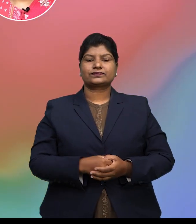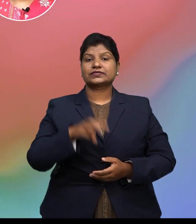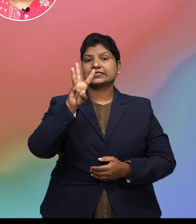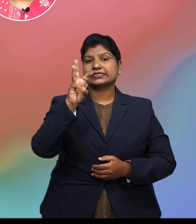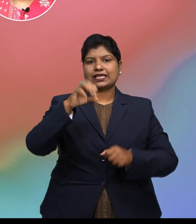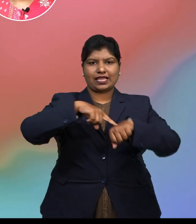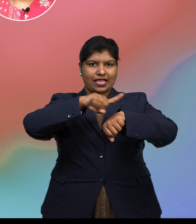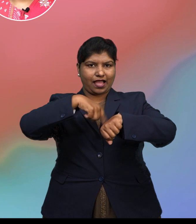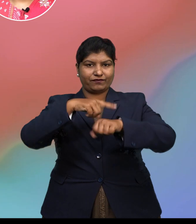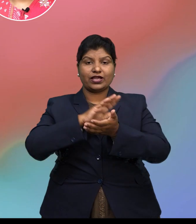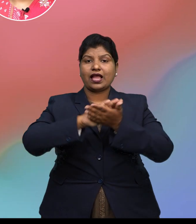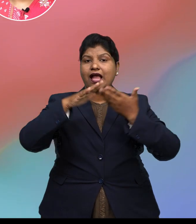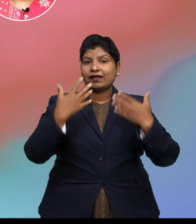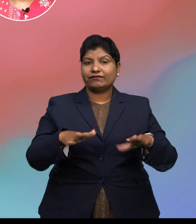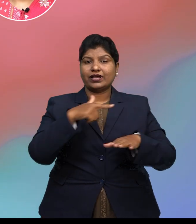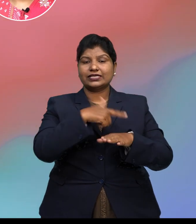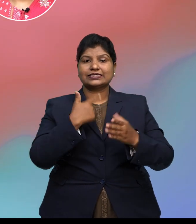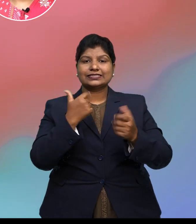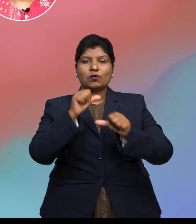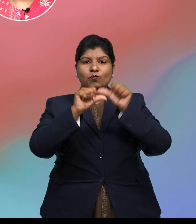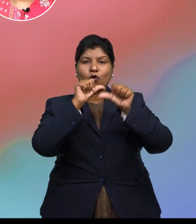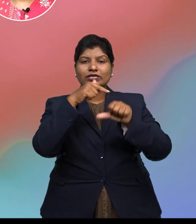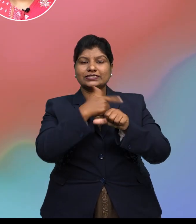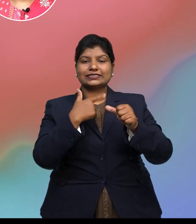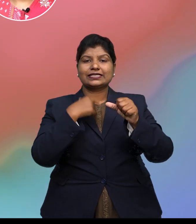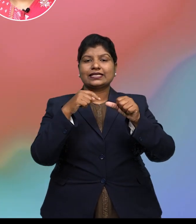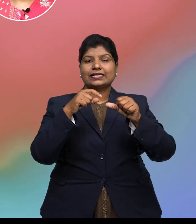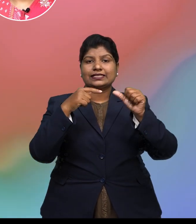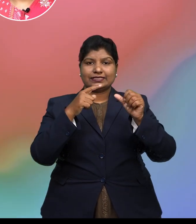30 hours after fertilization.